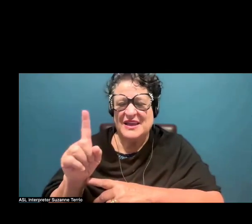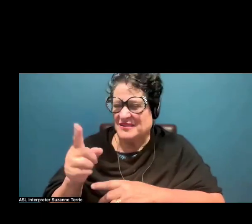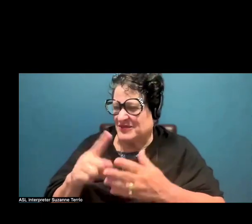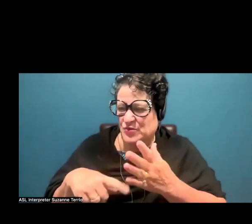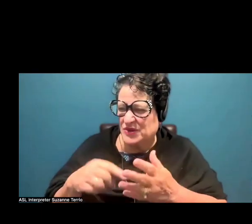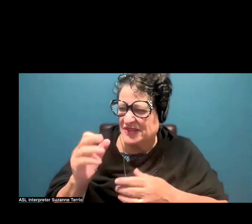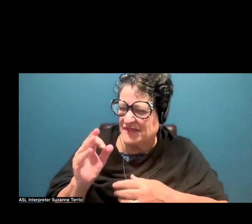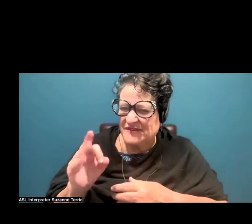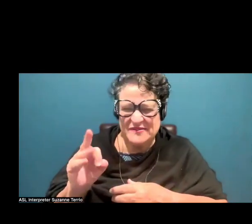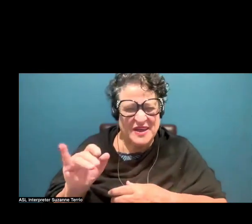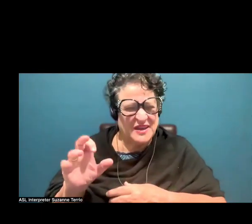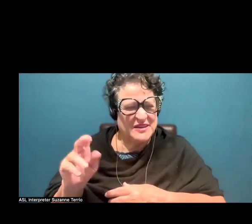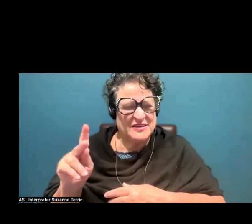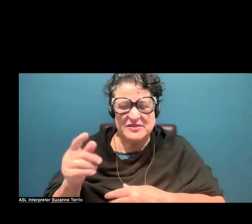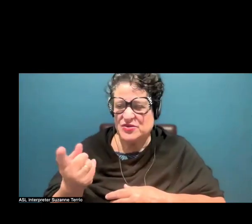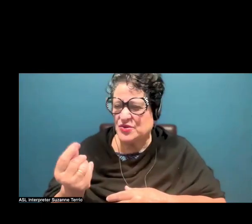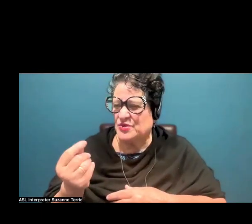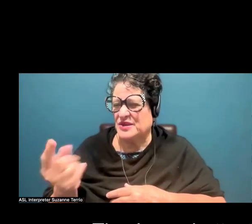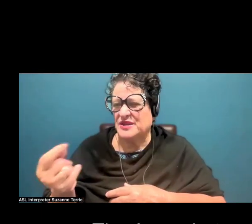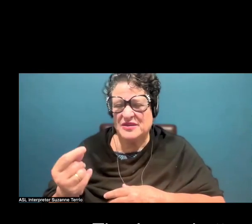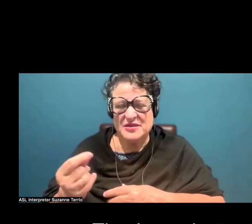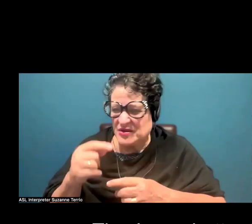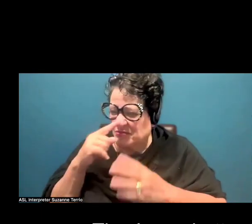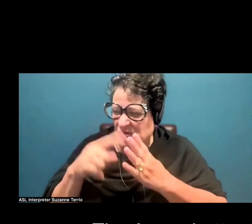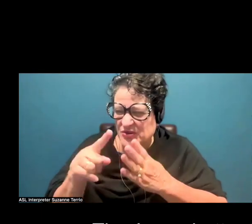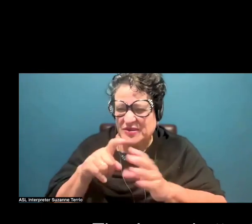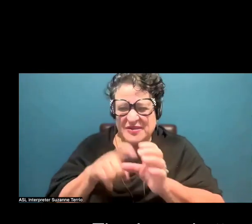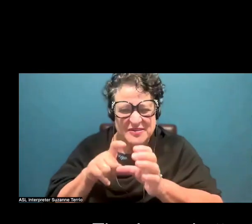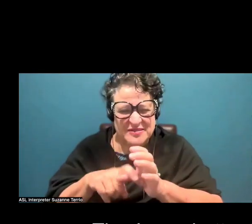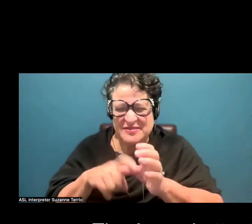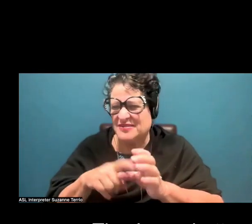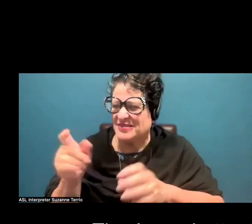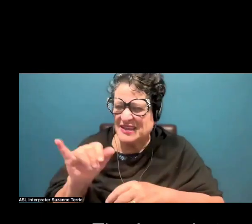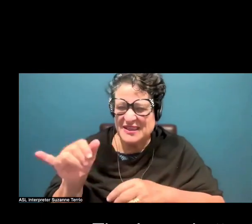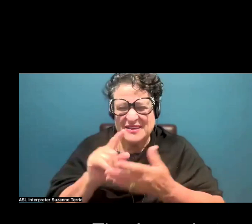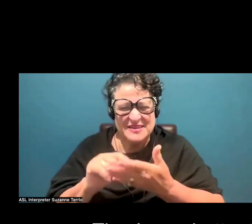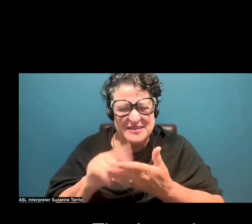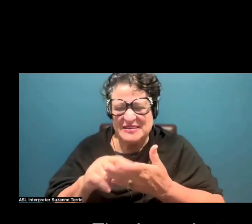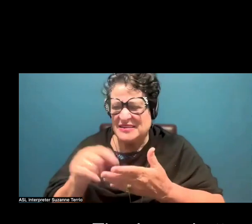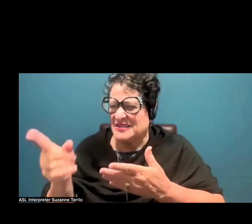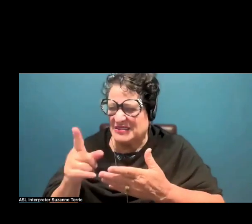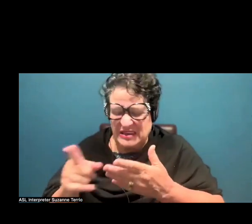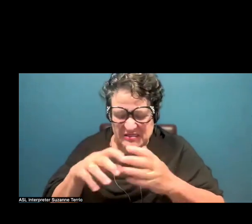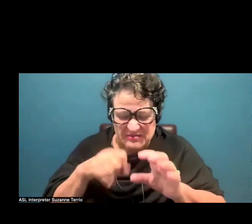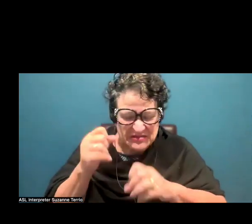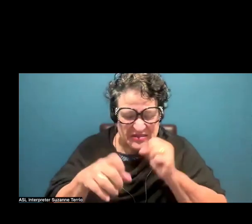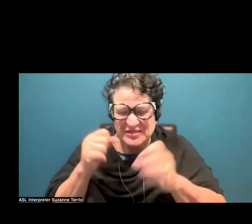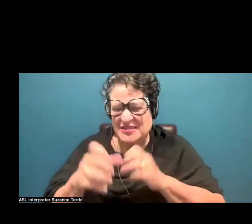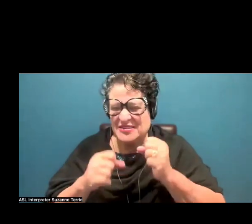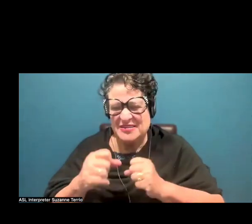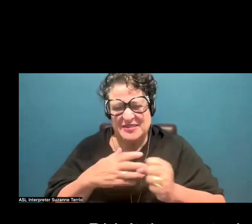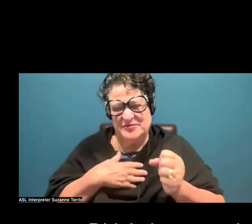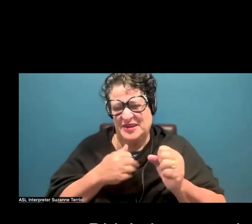here? More questions, more poking and prying. They're no better than the reporters, rats picking through the leftovers of my girls and their